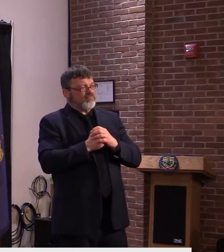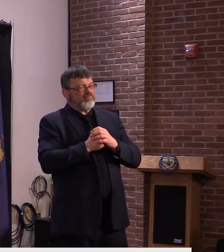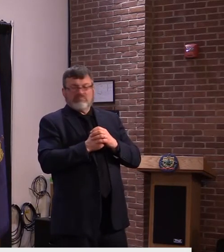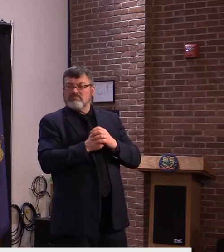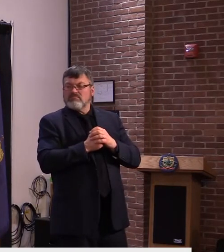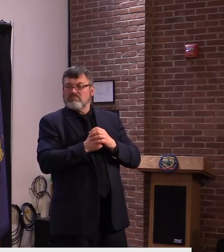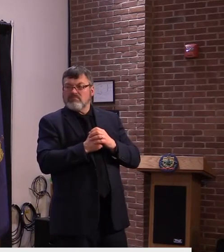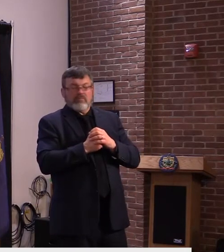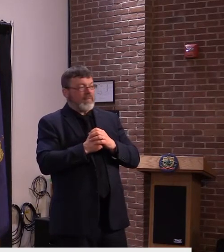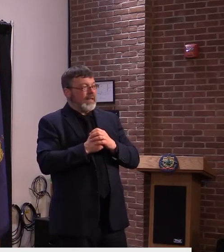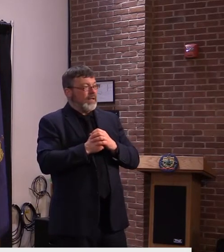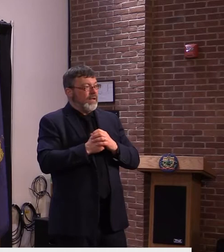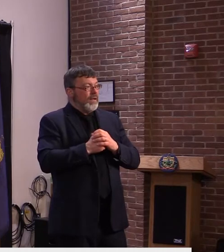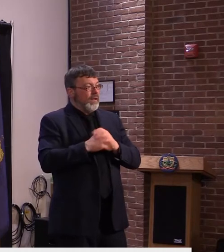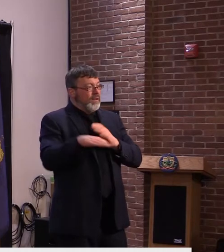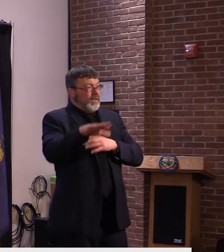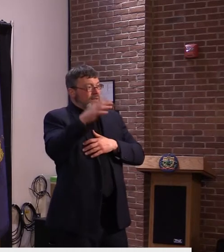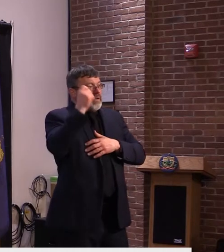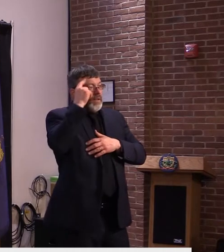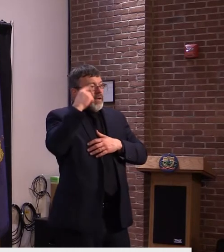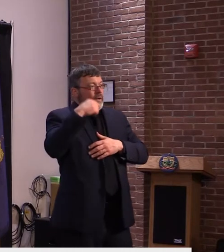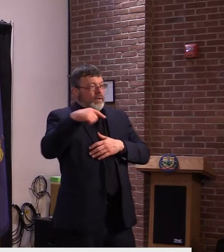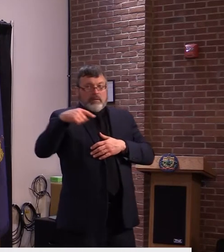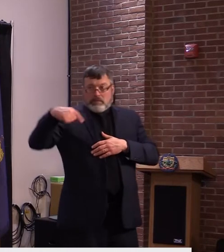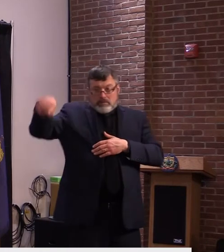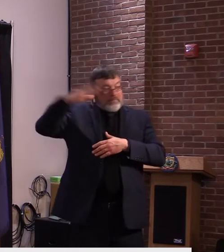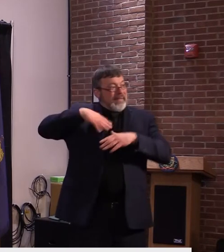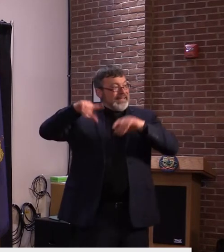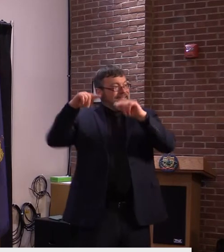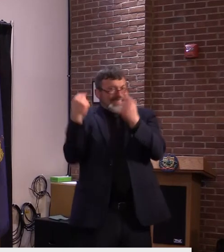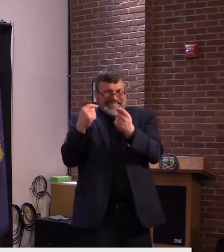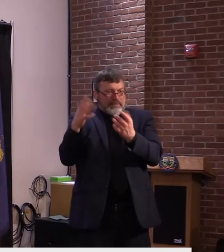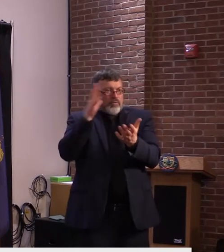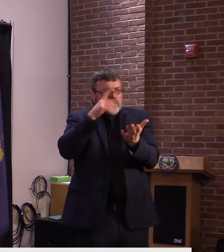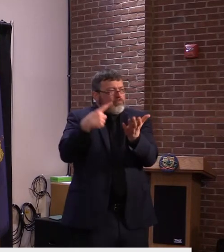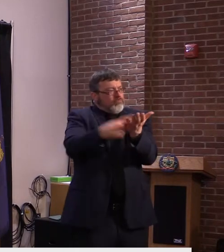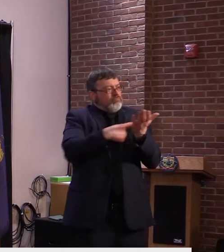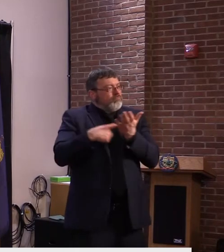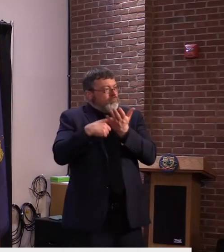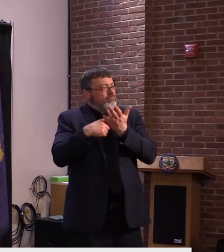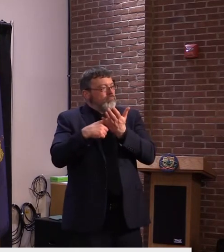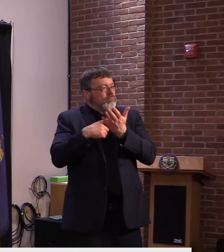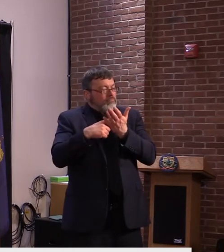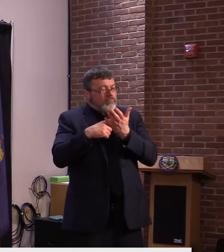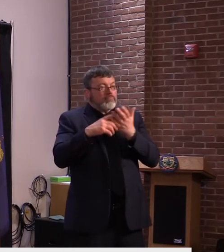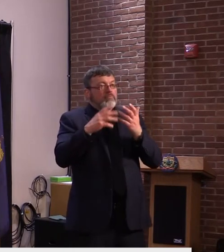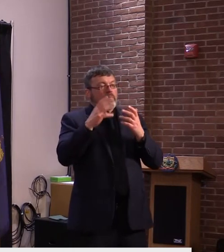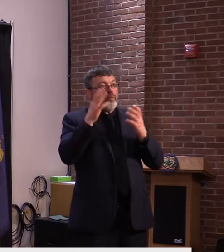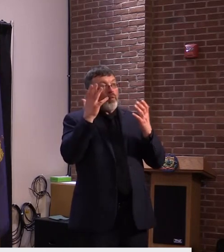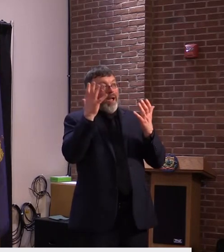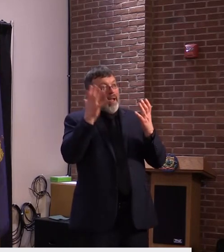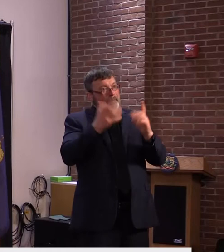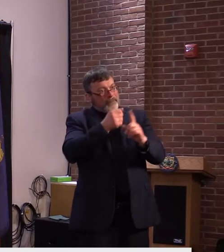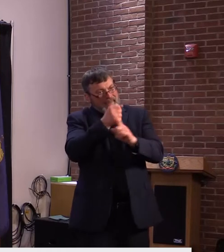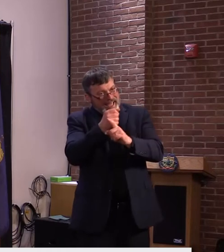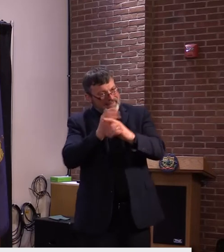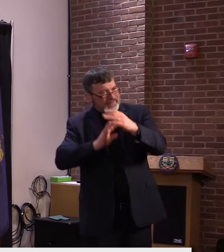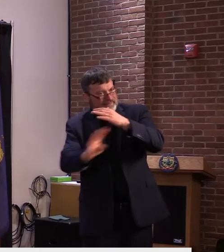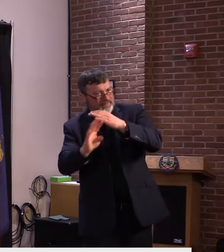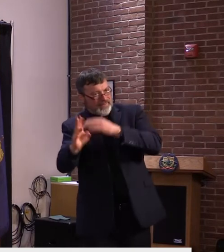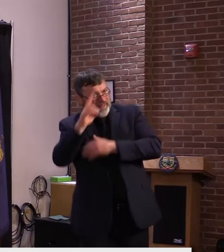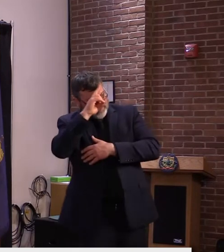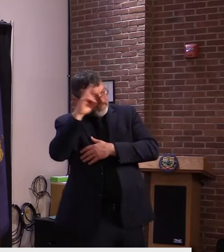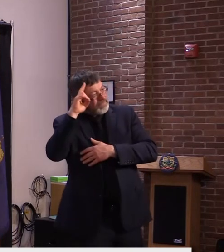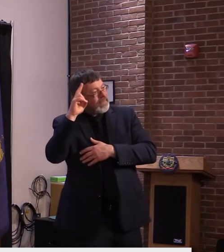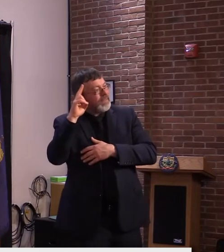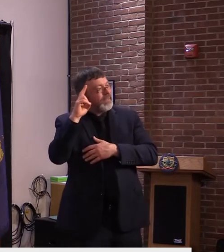we're going to be talking about just that with the hospitalizations. We've said we weren't going to watch